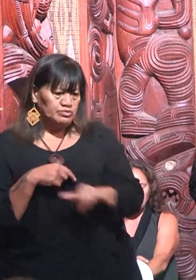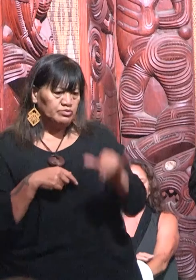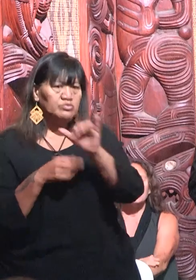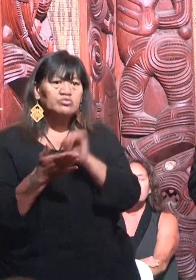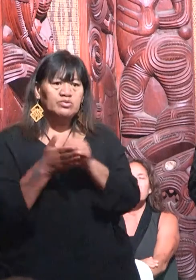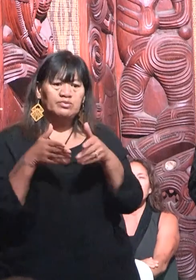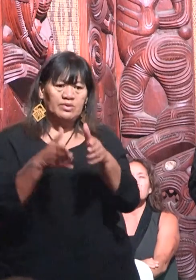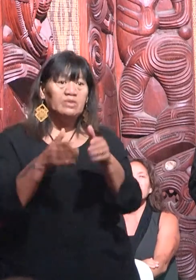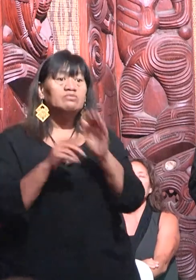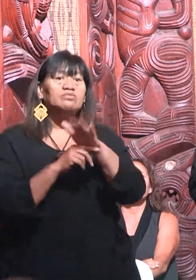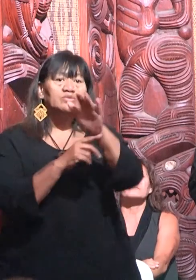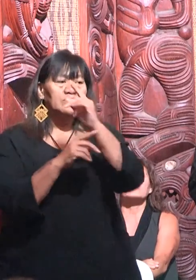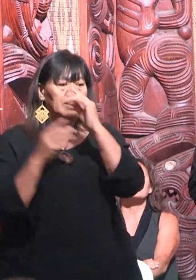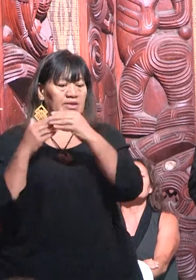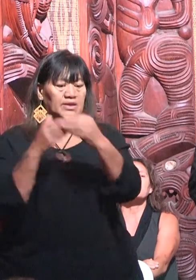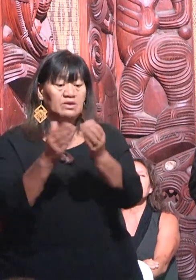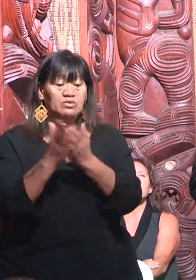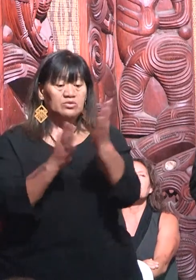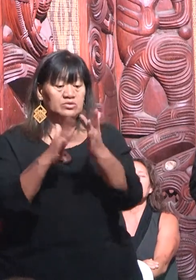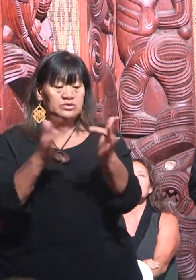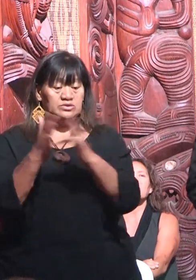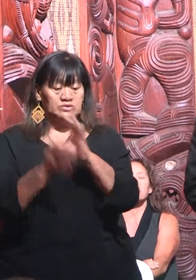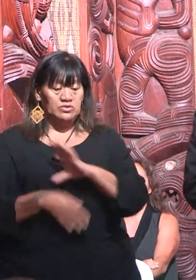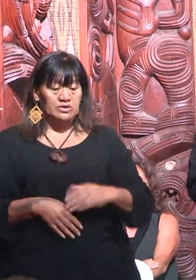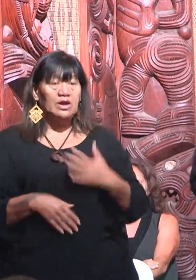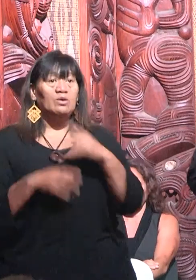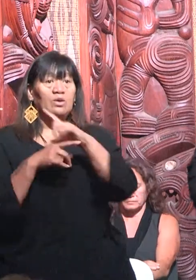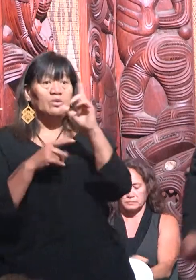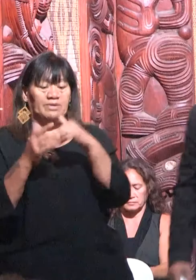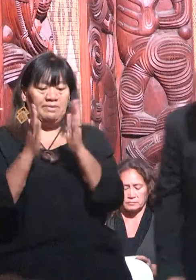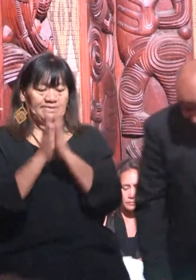mō ngā rā kai te heke mai nei, ko I hukarai tō ki tō ingoa. Āmeni.